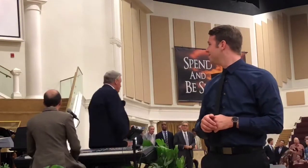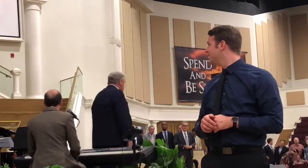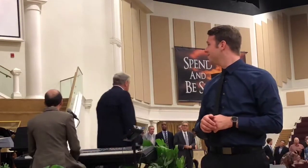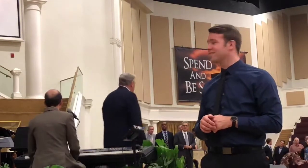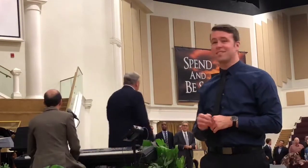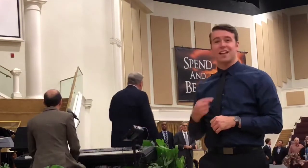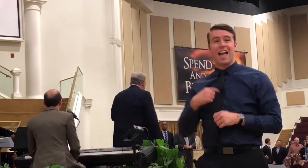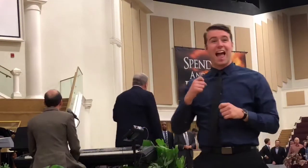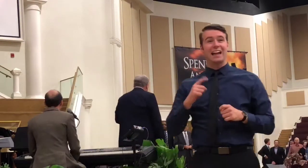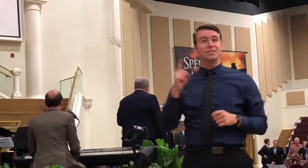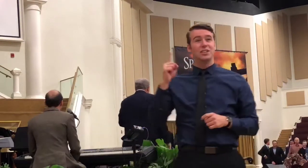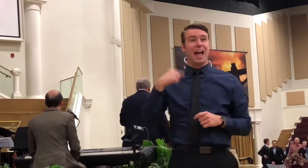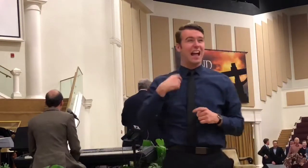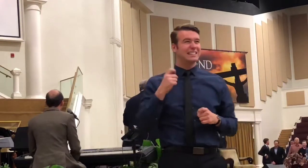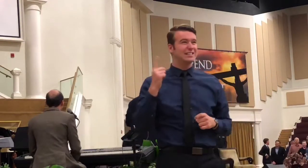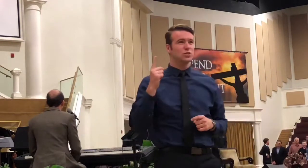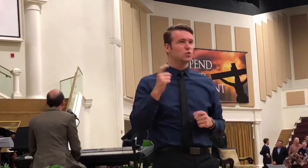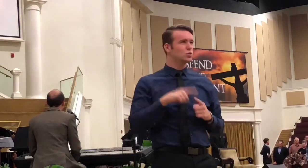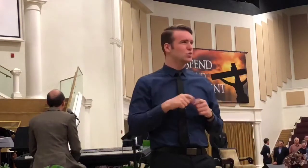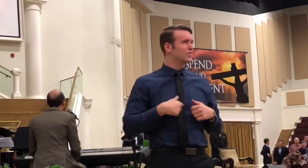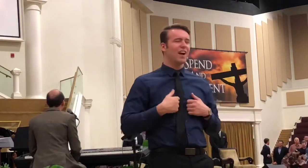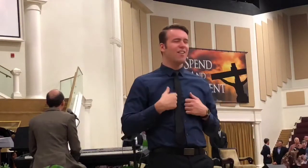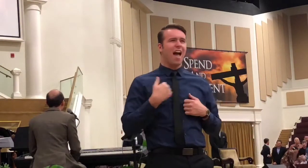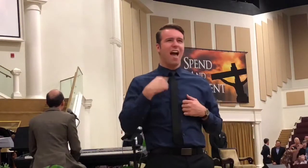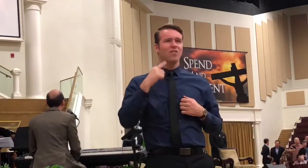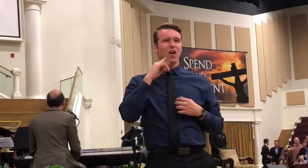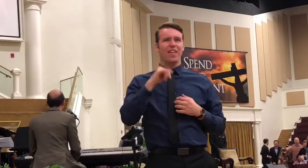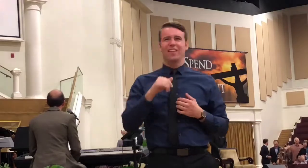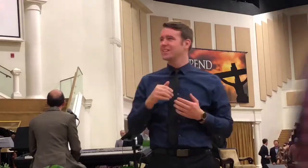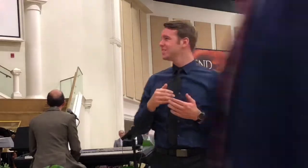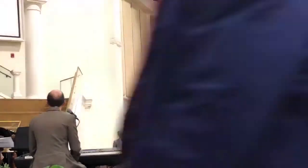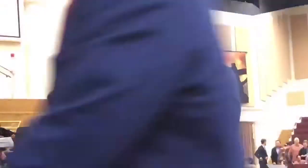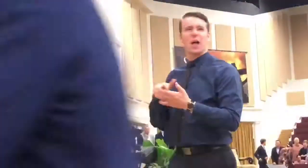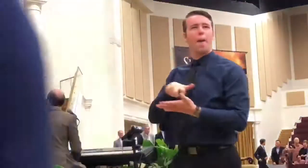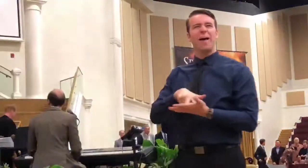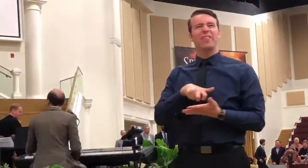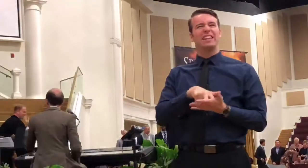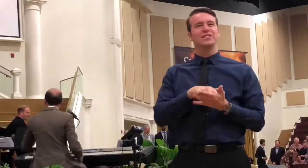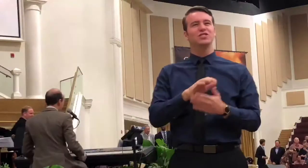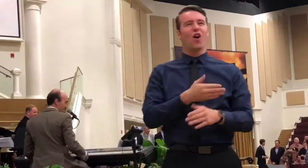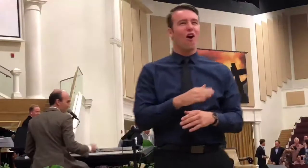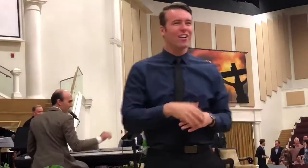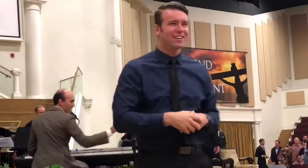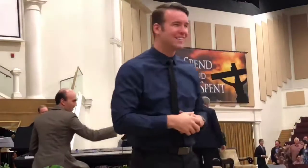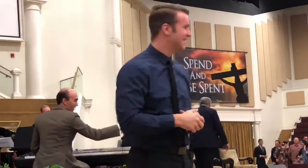I need you to survive. I've never heard that one. I guess that's a Methodist song. Sing it.